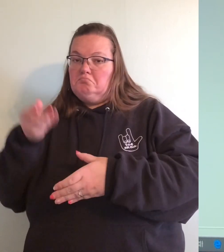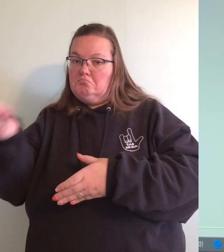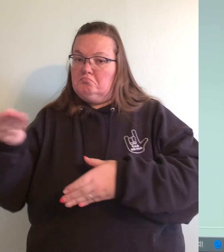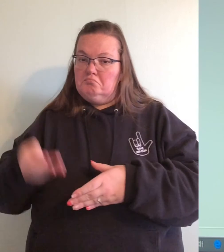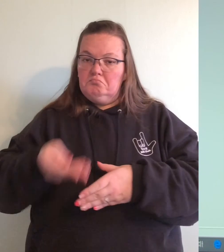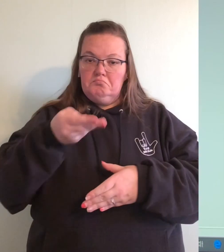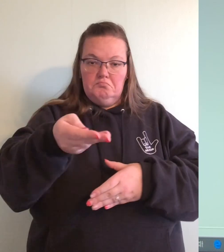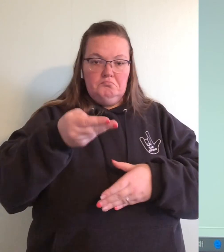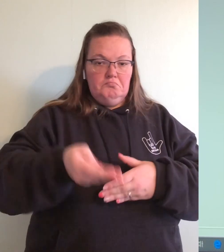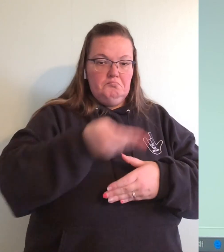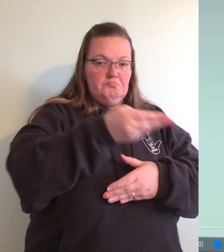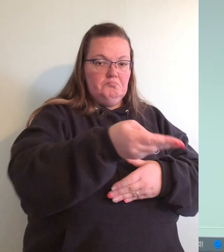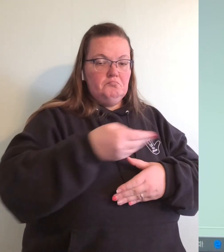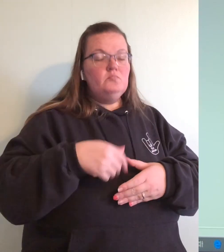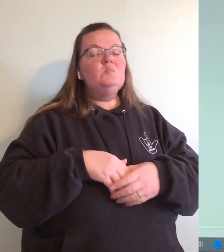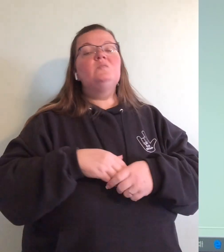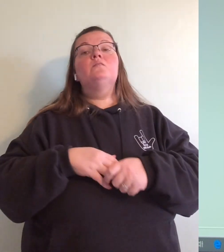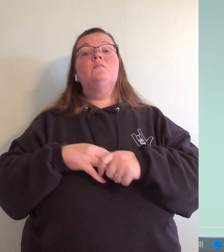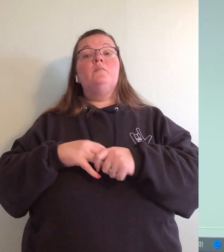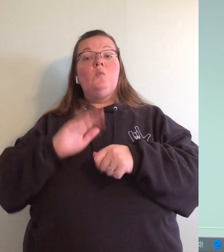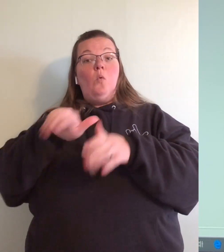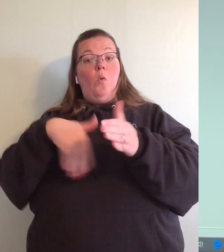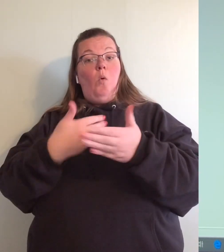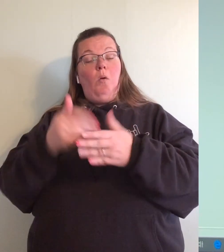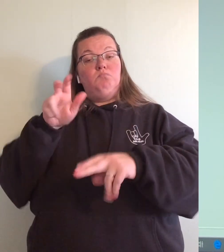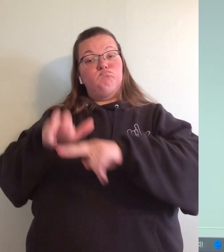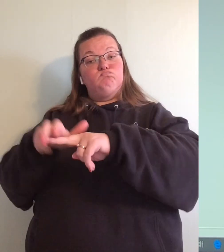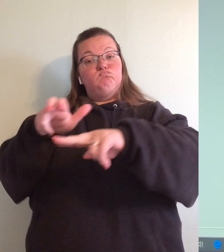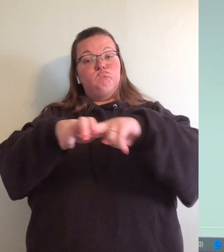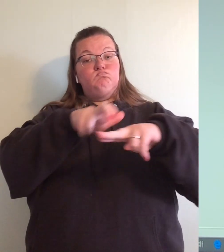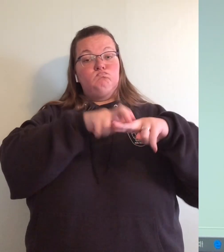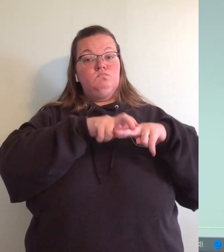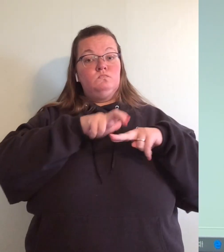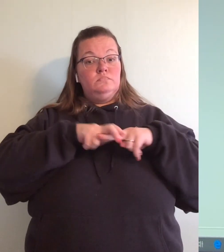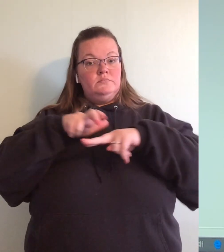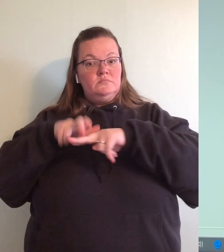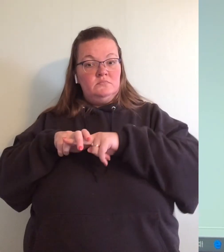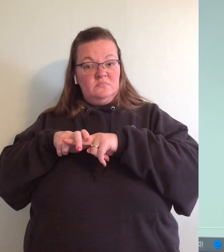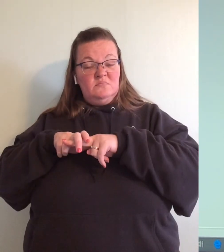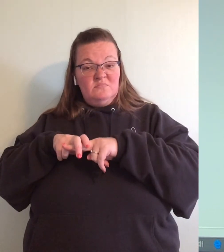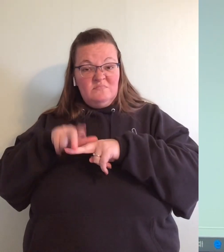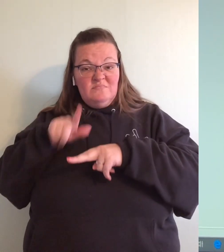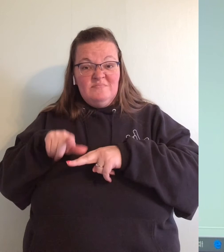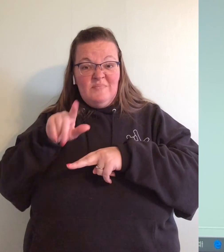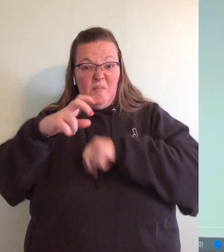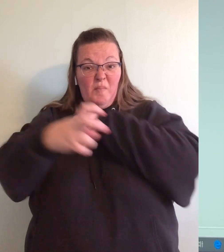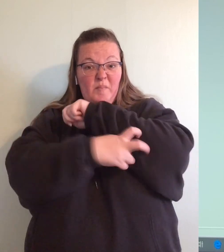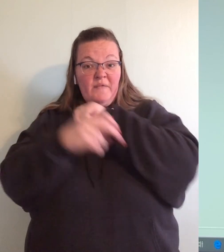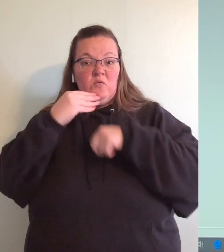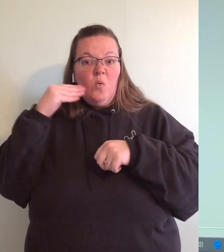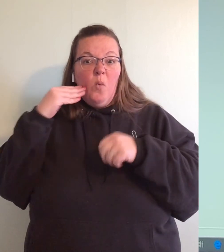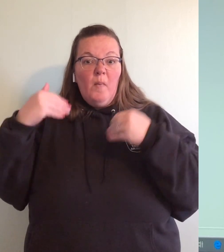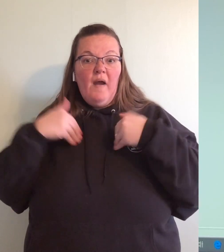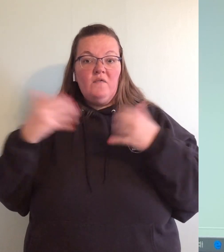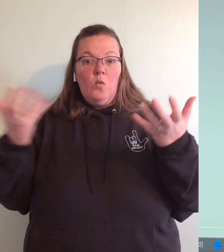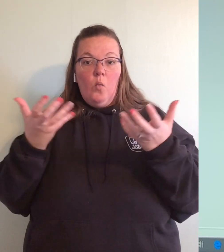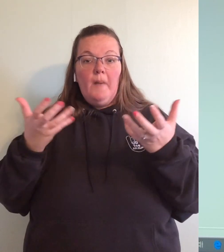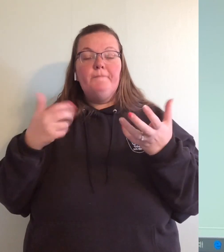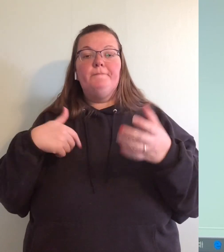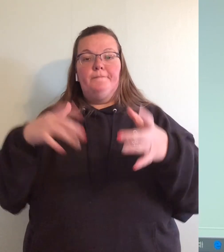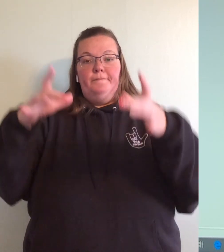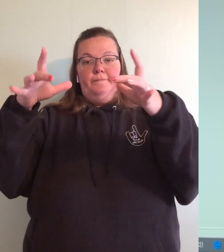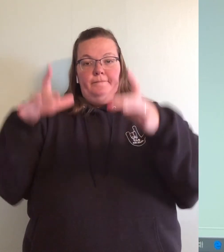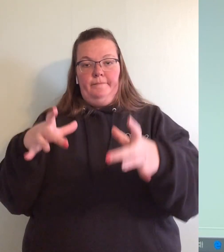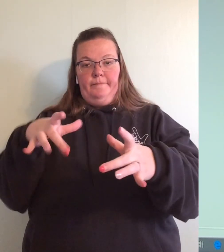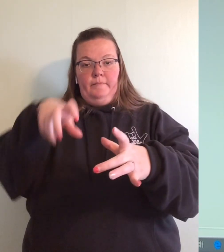few minutes everyone was drawing up their stools. It was all three-legged stools in the Beavers' house, except for Miss